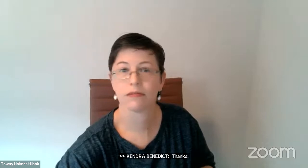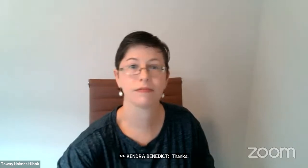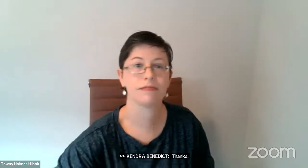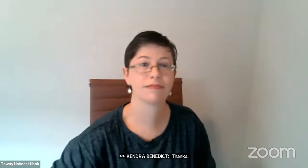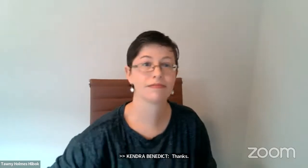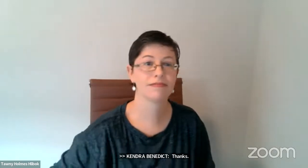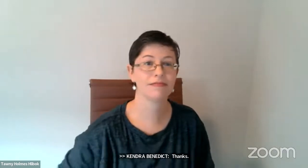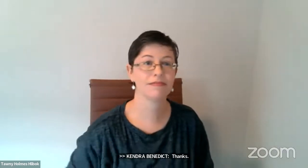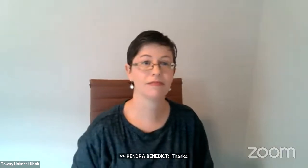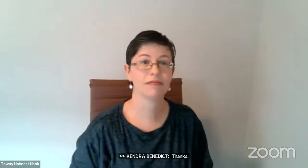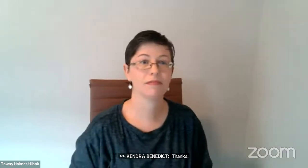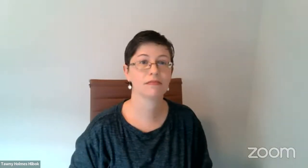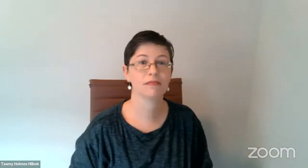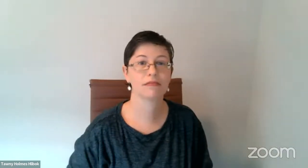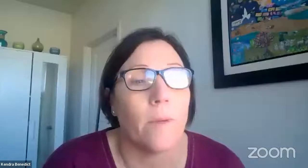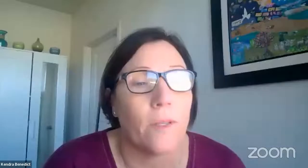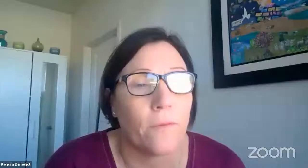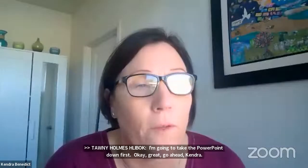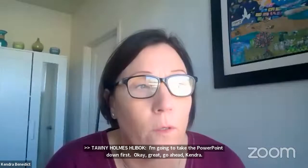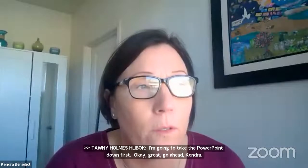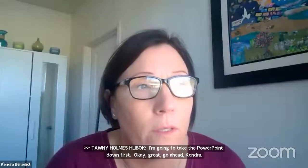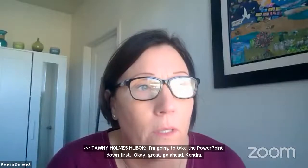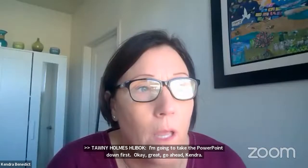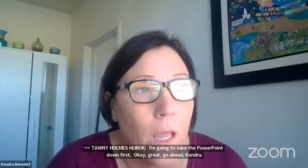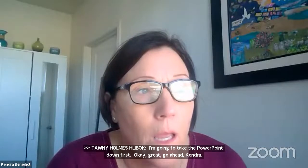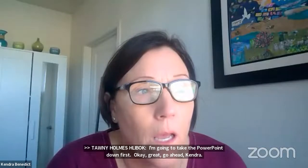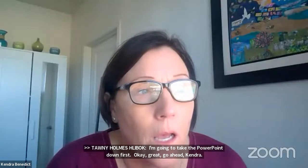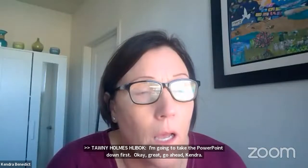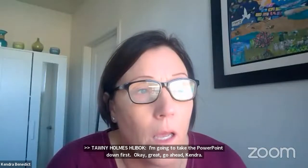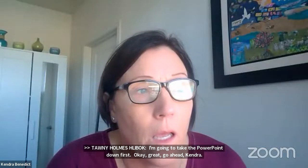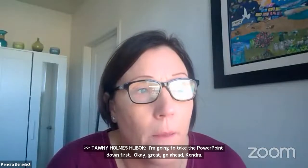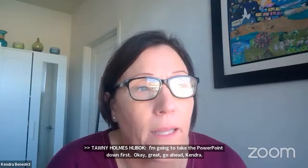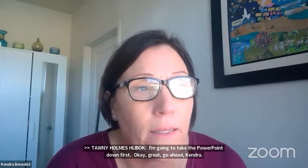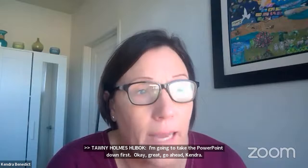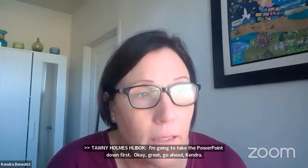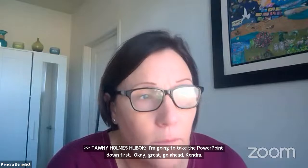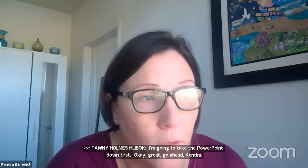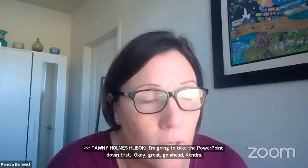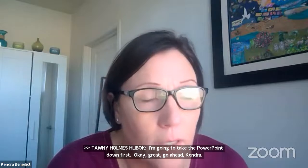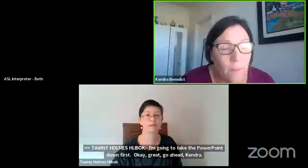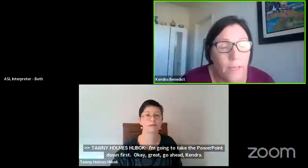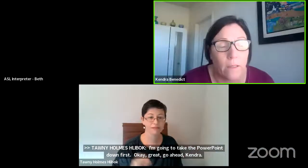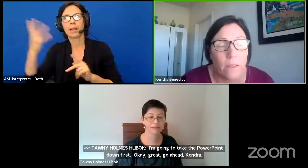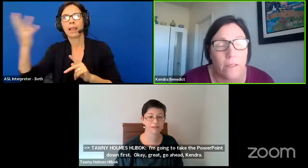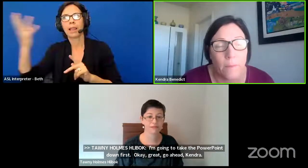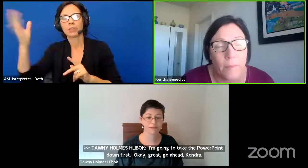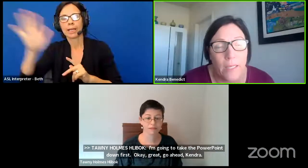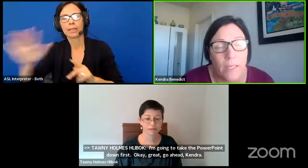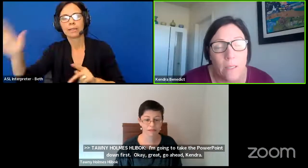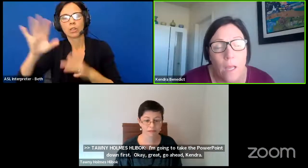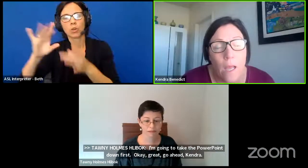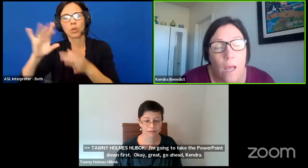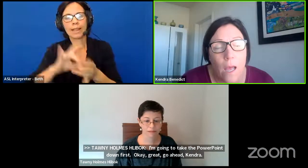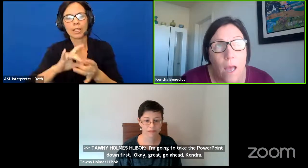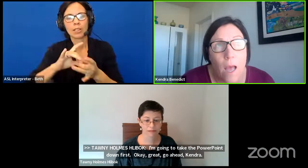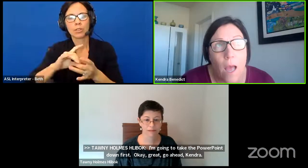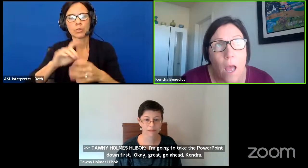Okay. In talking to some other folks about the task force and about the